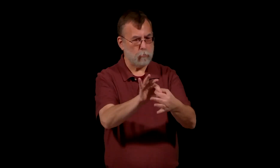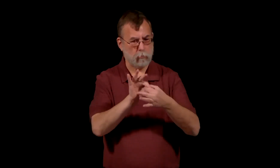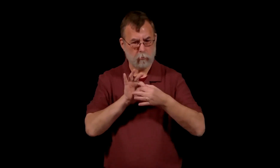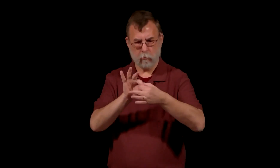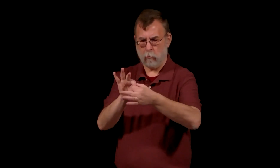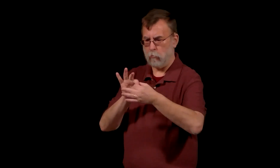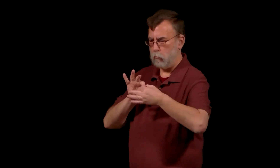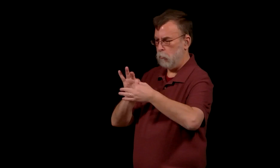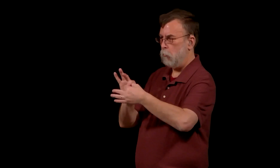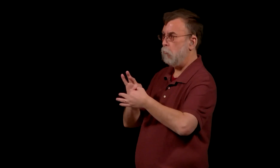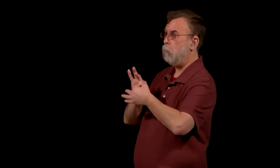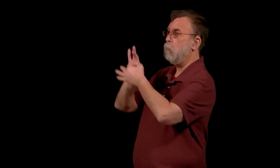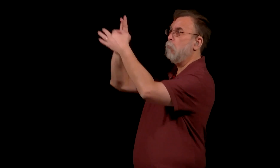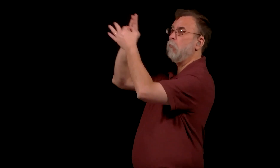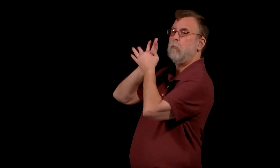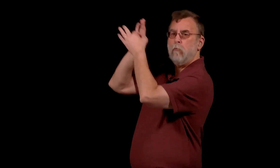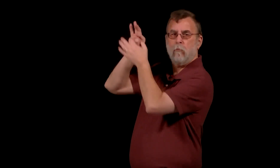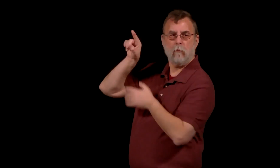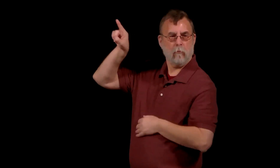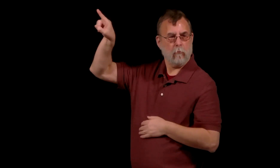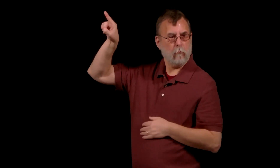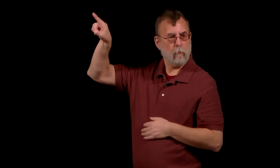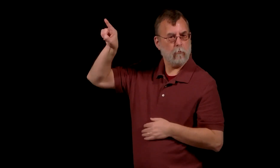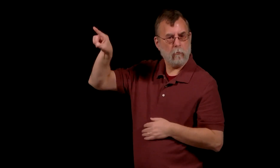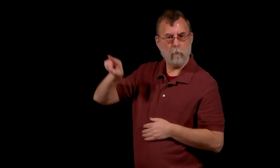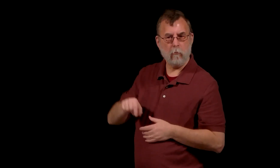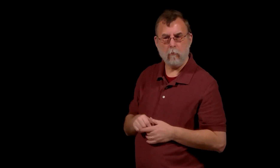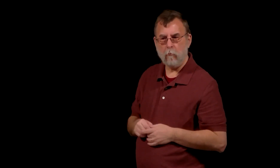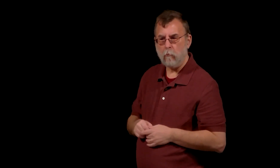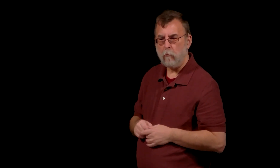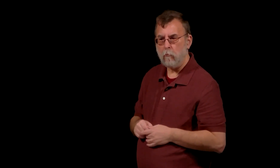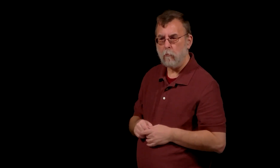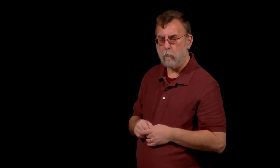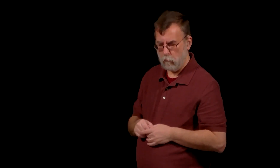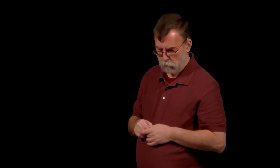lot of possibilities that we can make that connection to each other and to God.